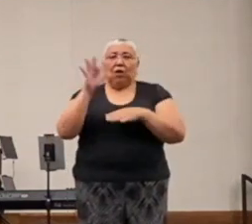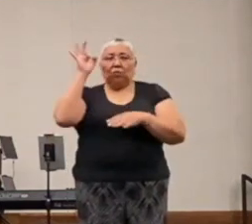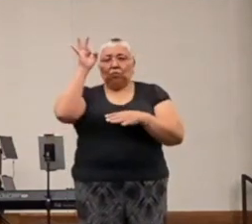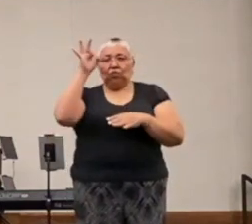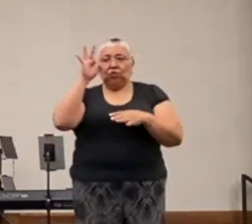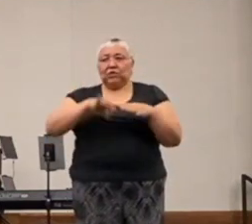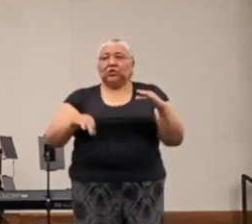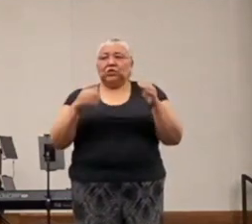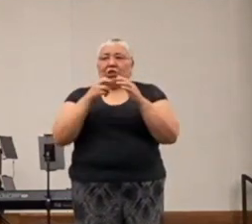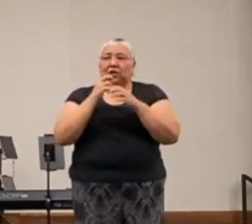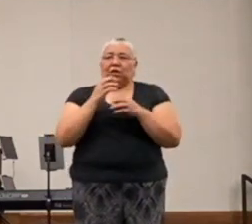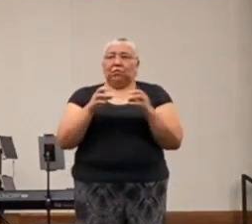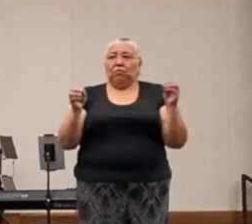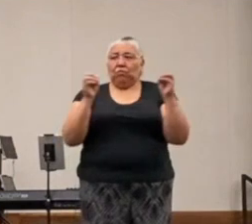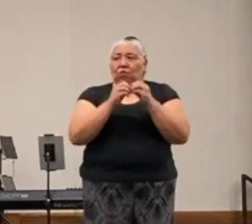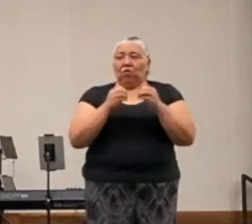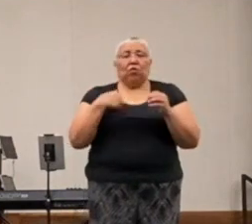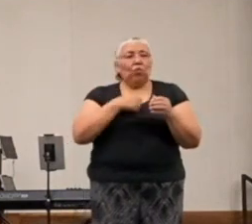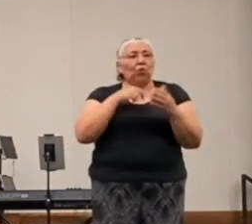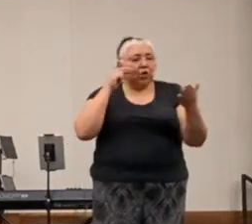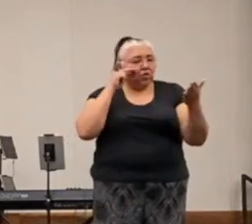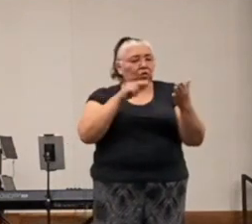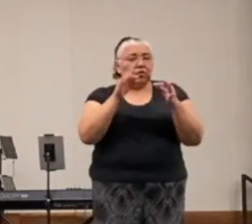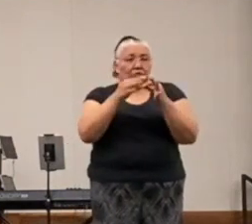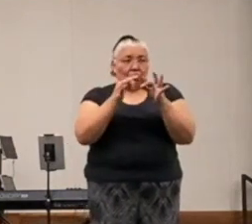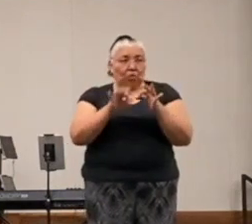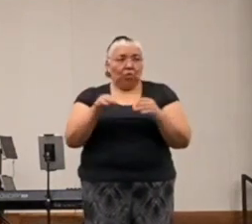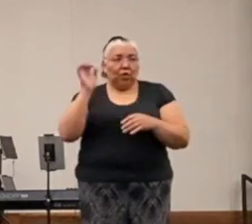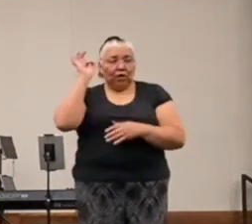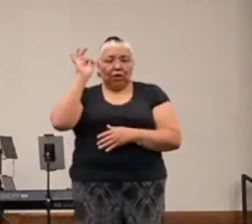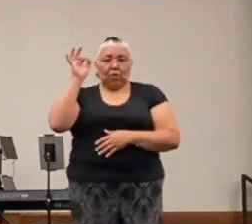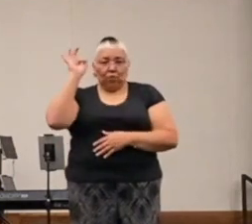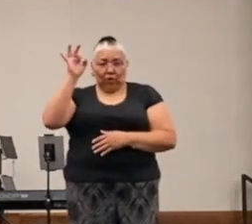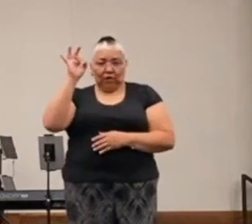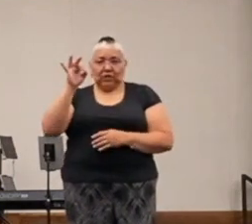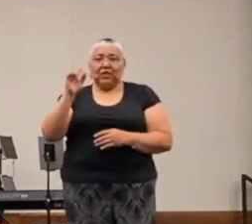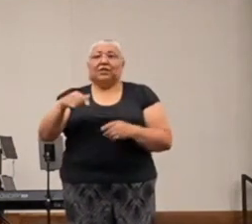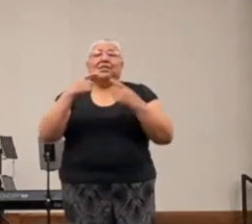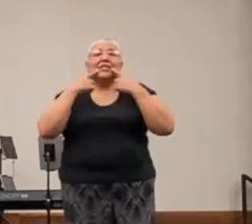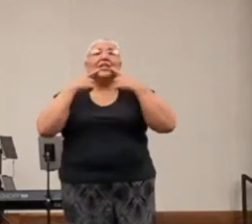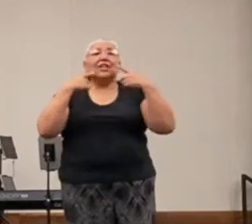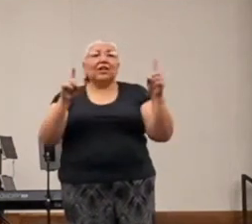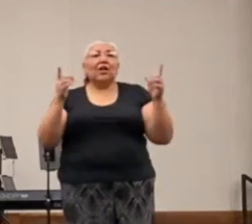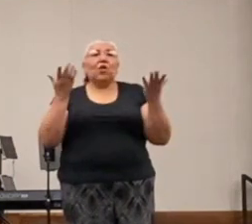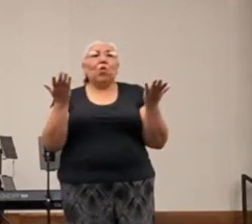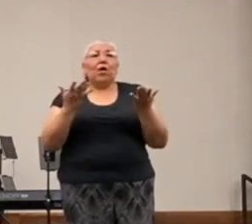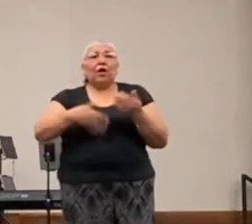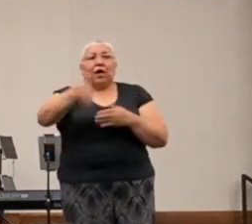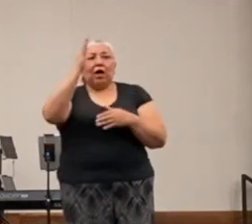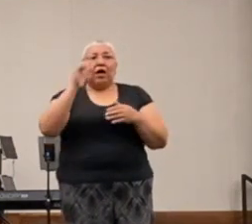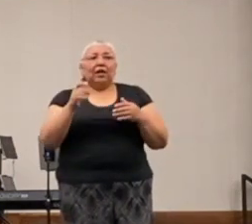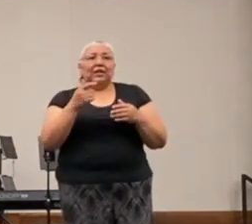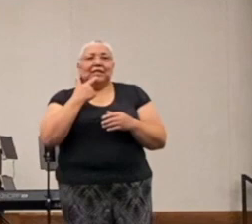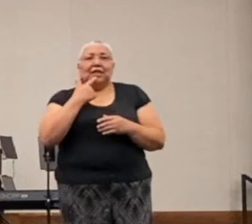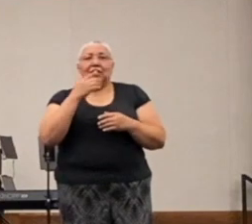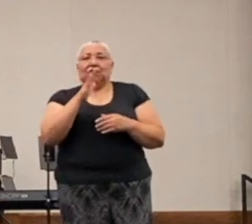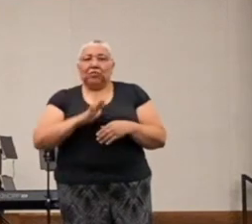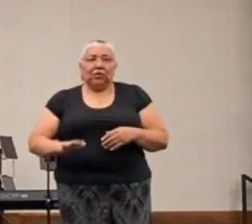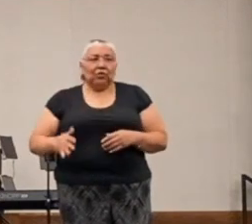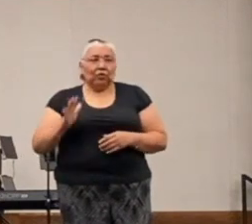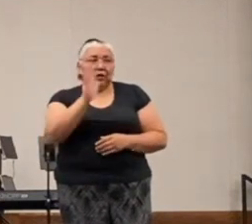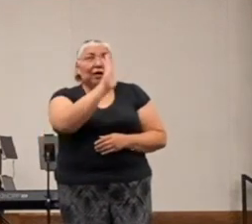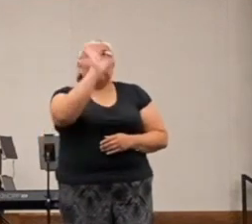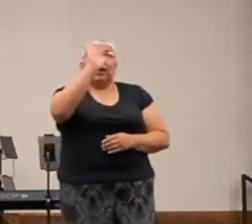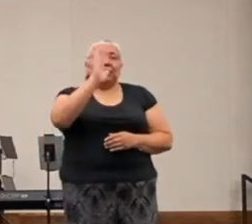harder. So if we look at the word preach, it means this. To preach is to declare what God has to say to his people and